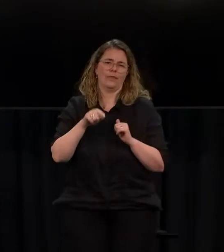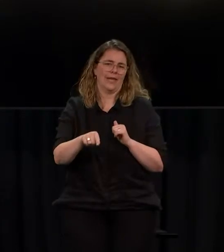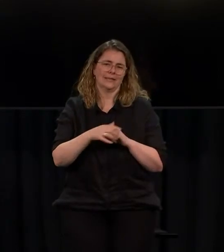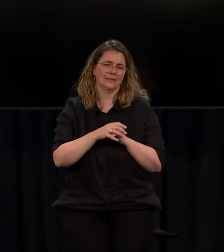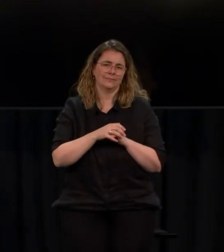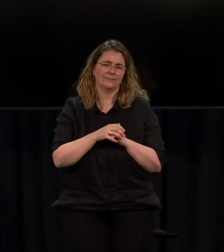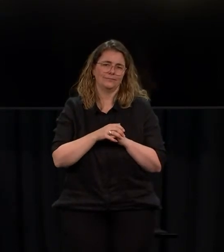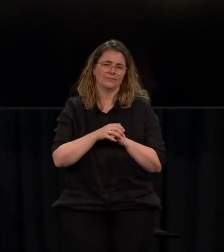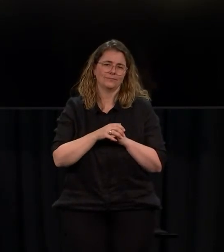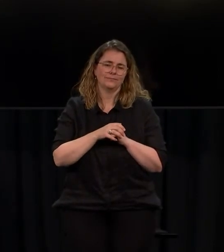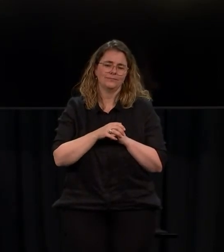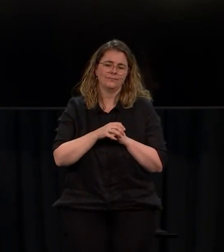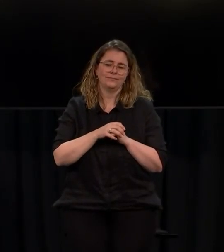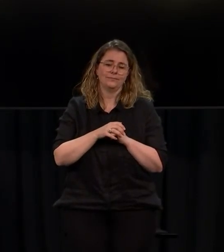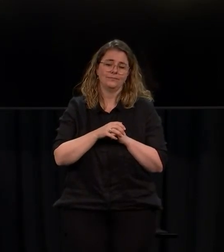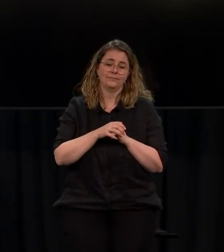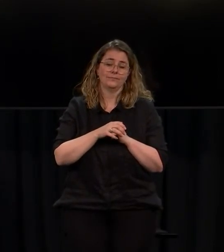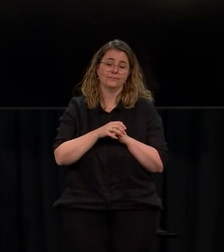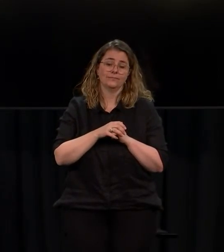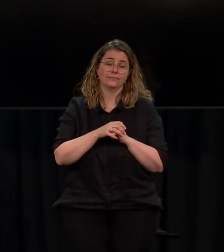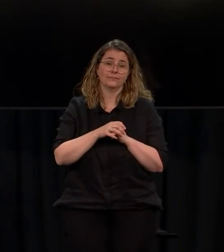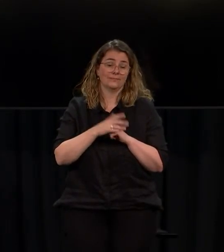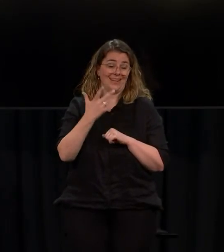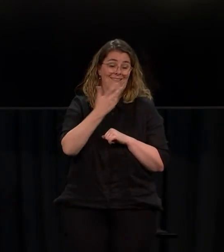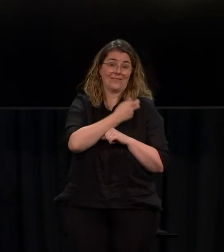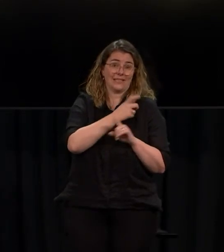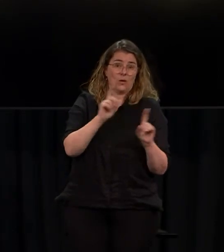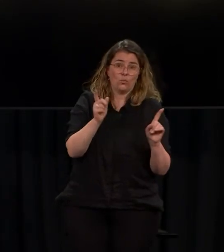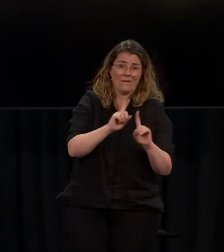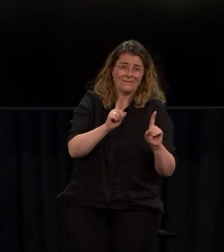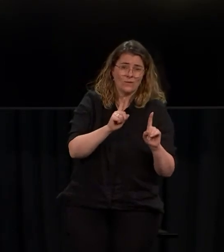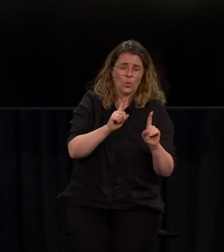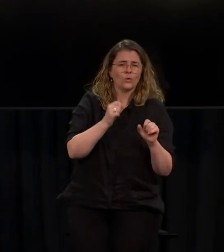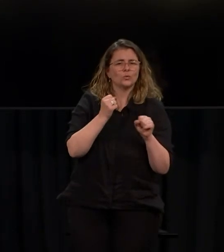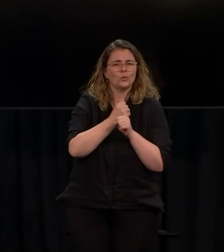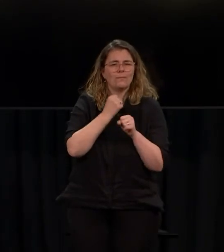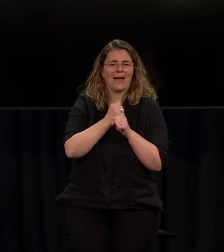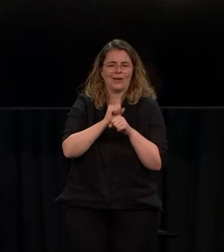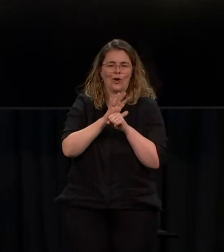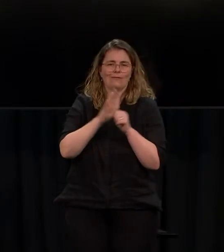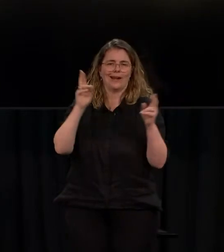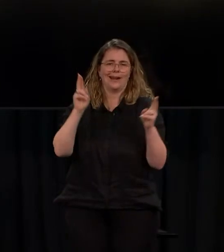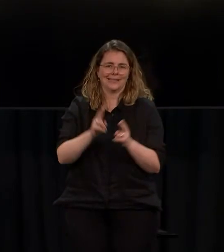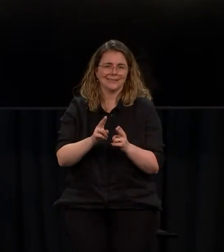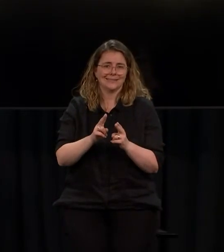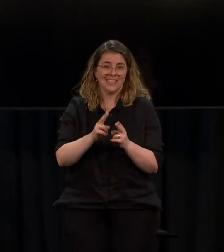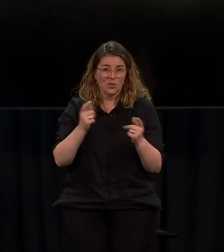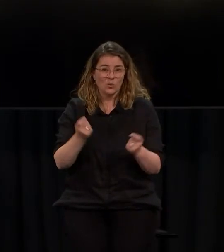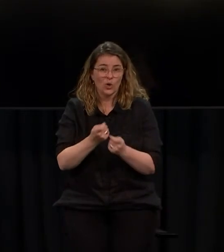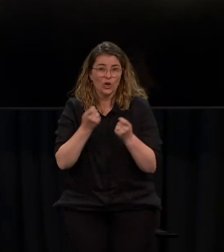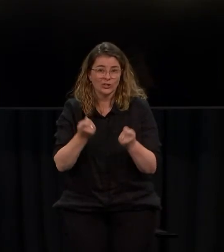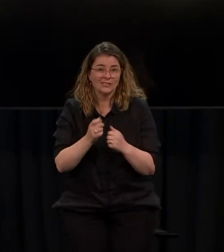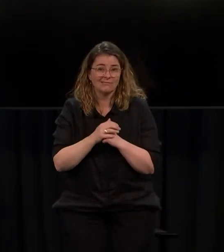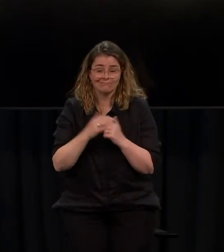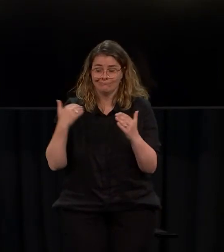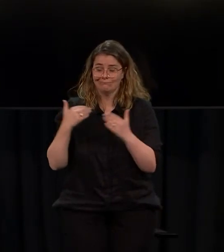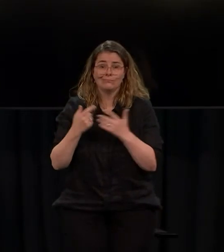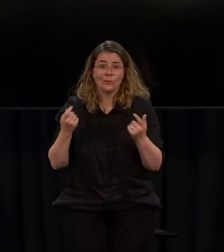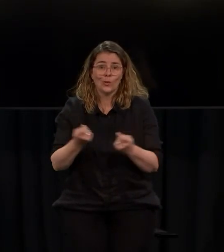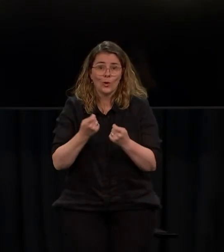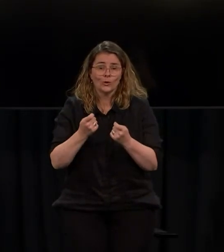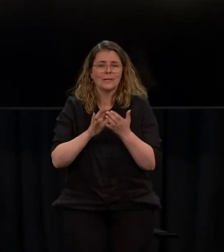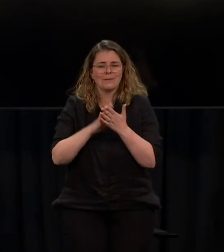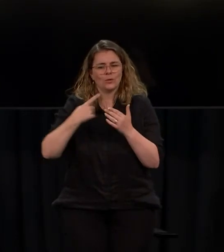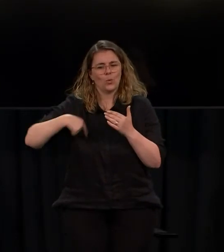those vaccinations actually exist to lessen the impact of COVID cases in New Zealand, and they are doing that. So what we need to do is